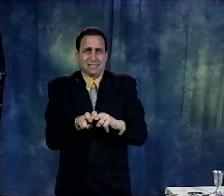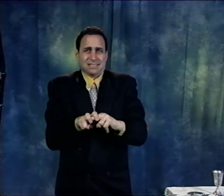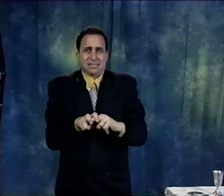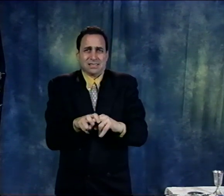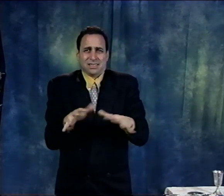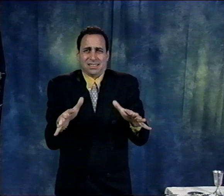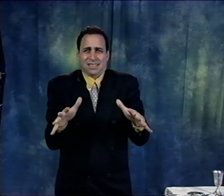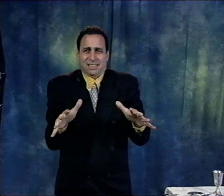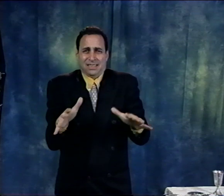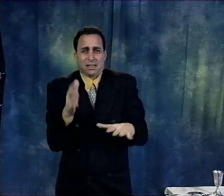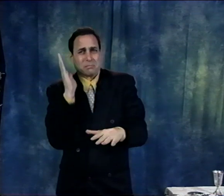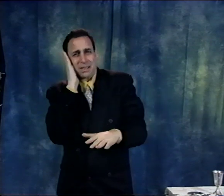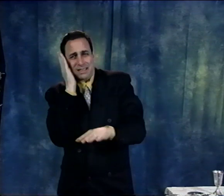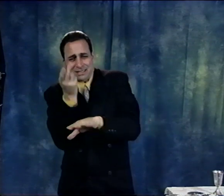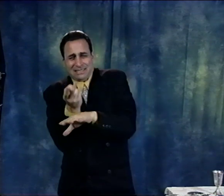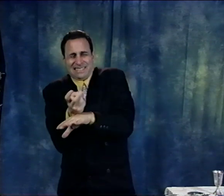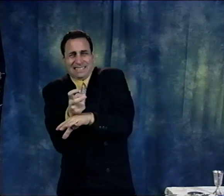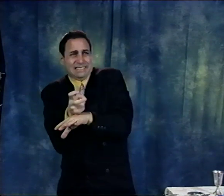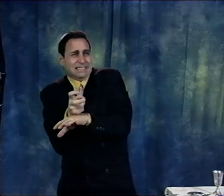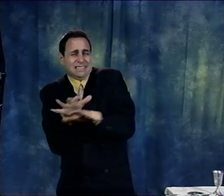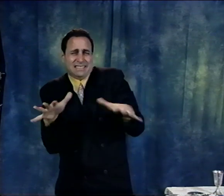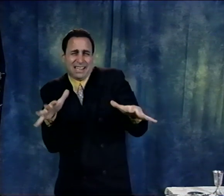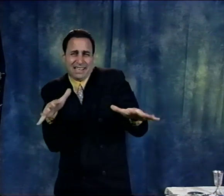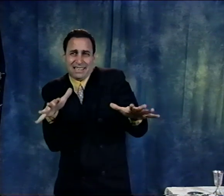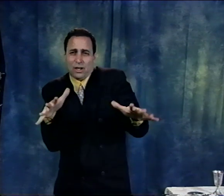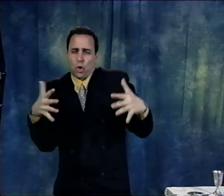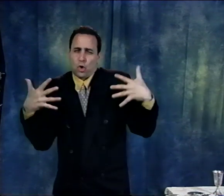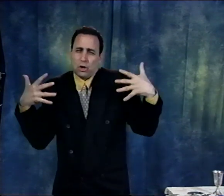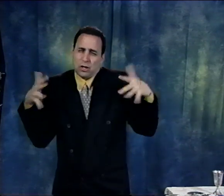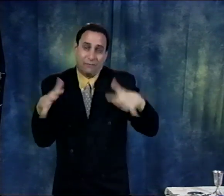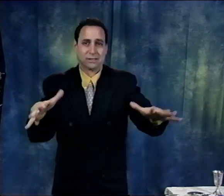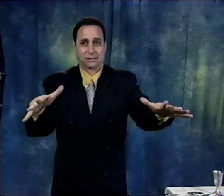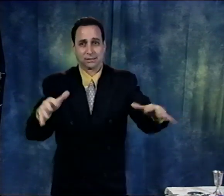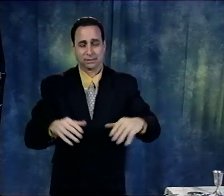glued to their chairs or lay trembling in their beds.